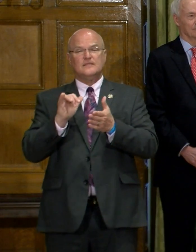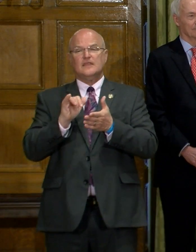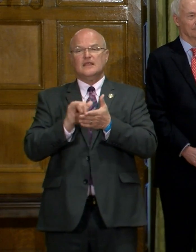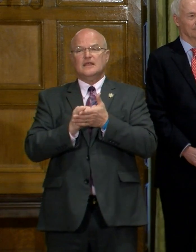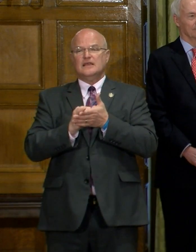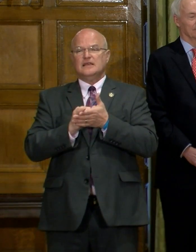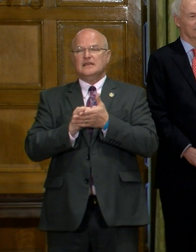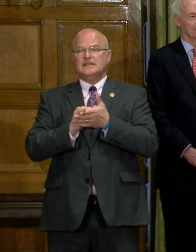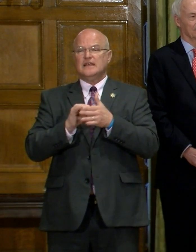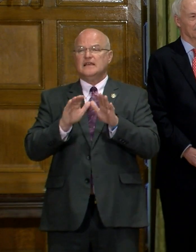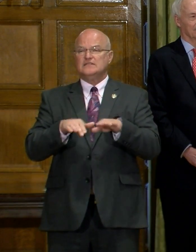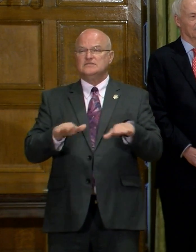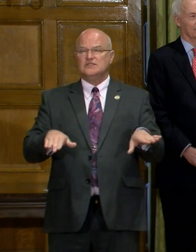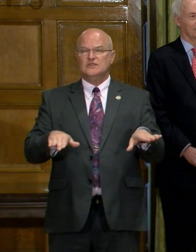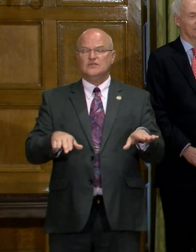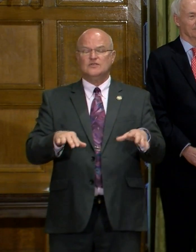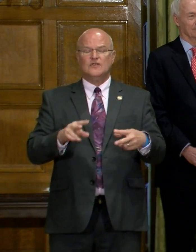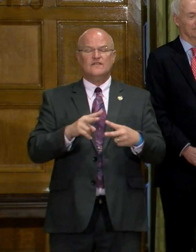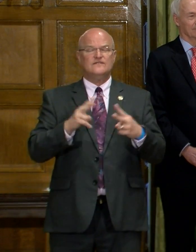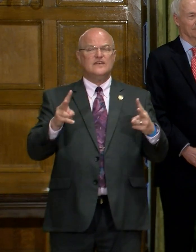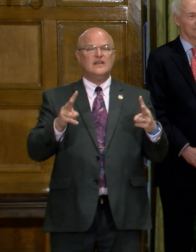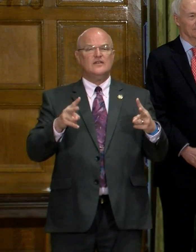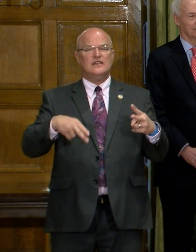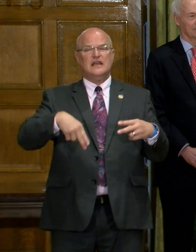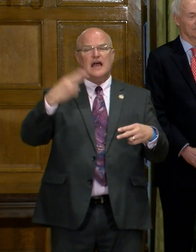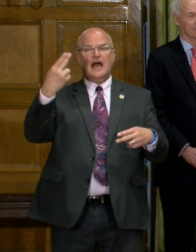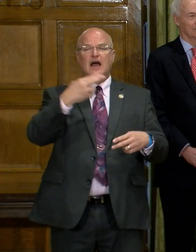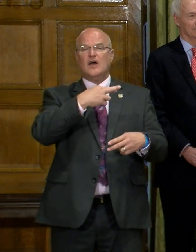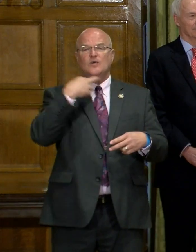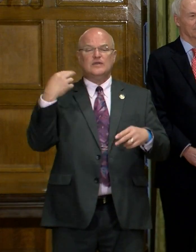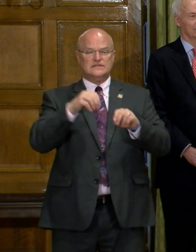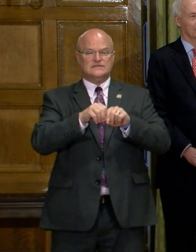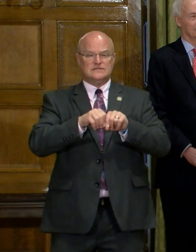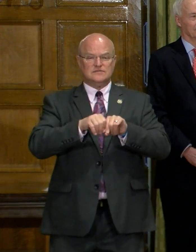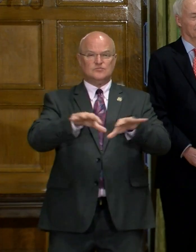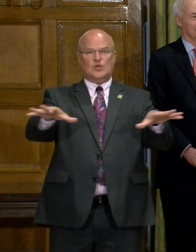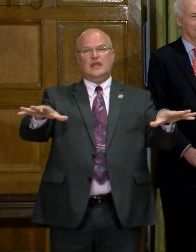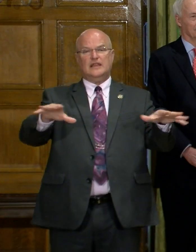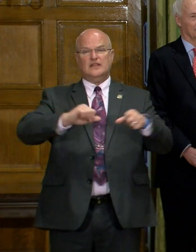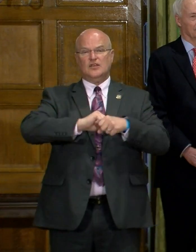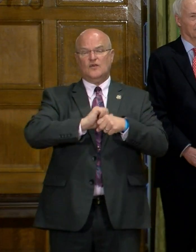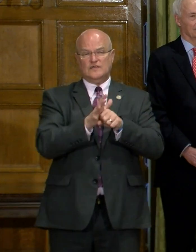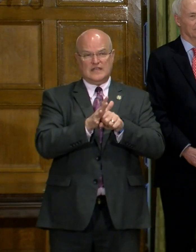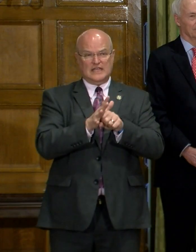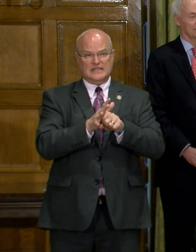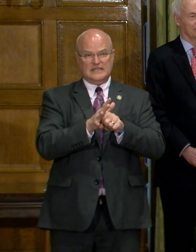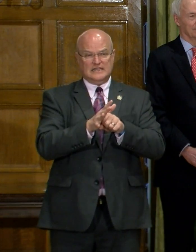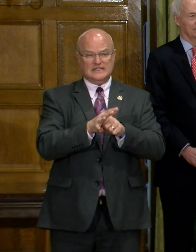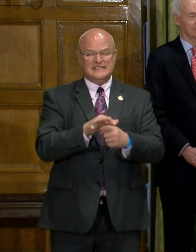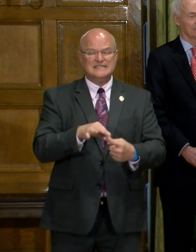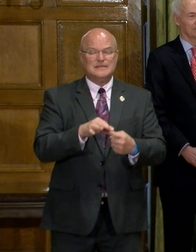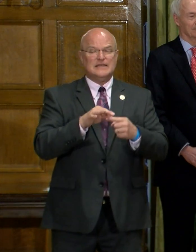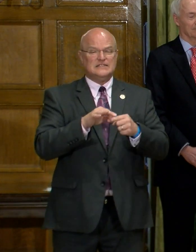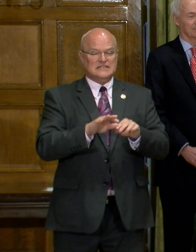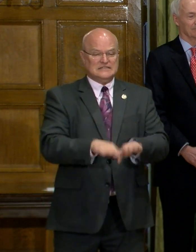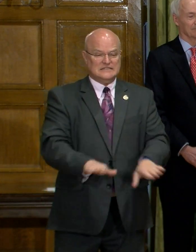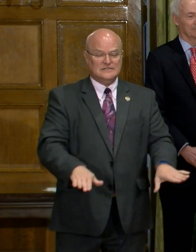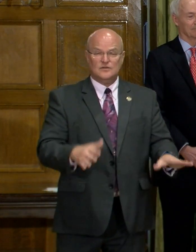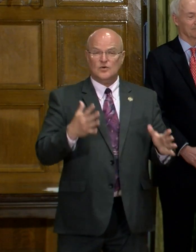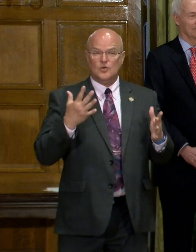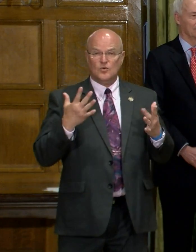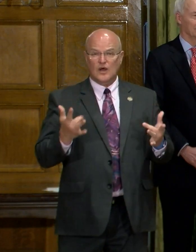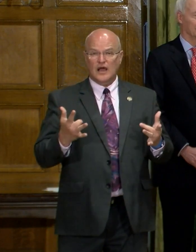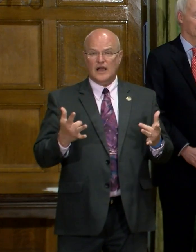that children are at particularly high risk of spreading COVID-19, especially younger children. One,